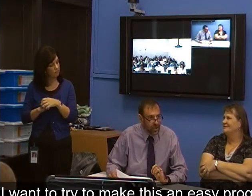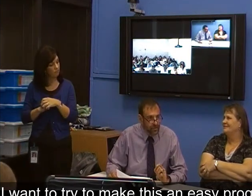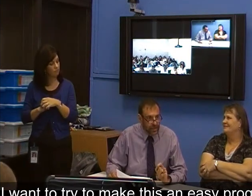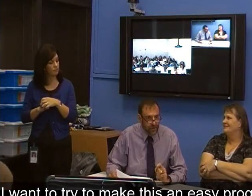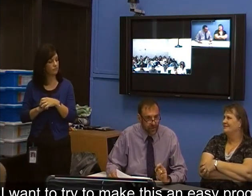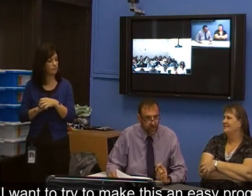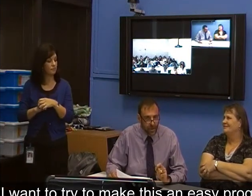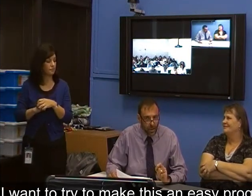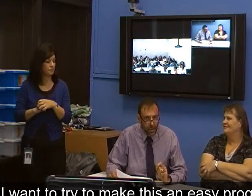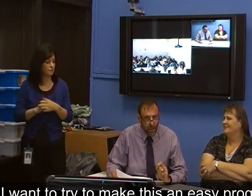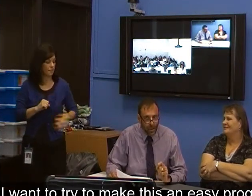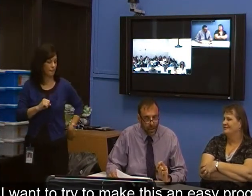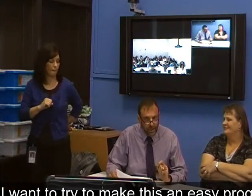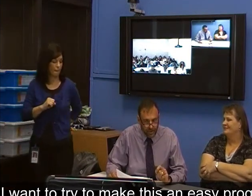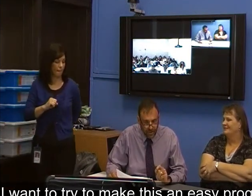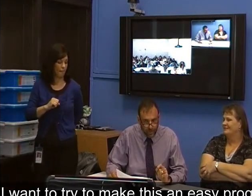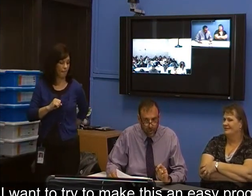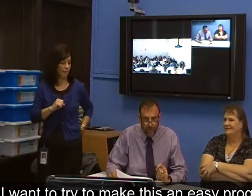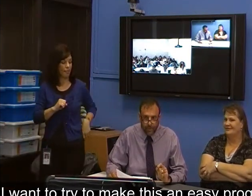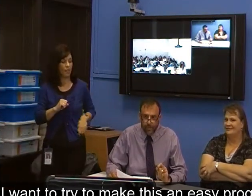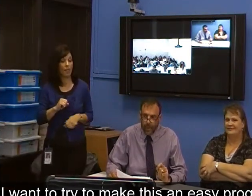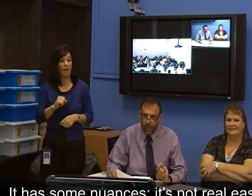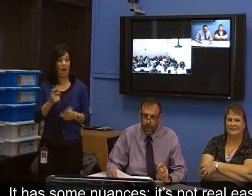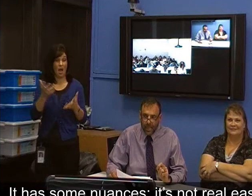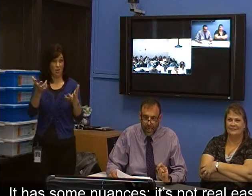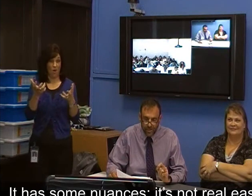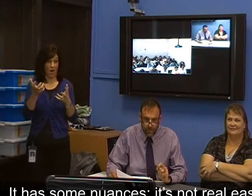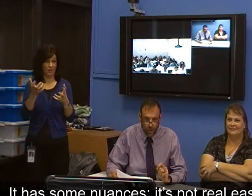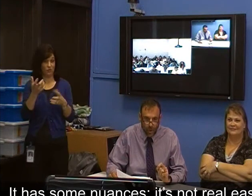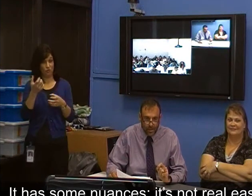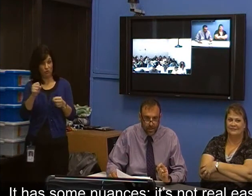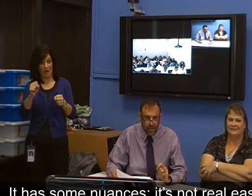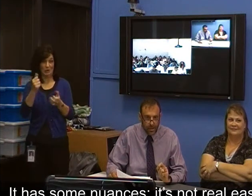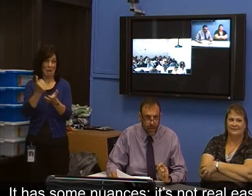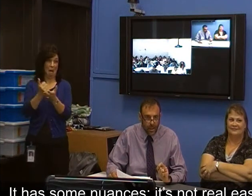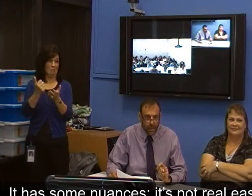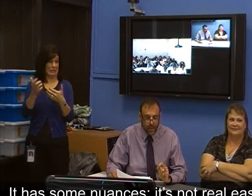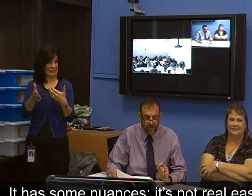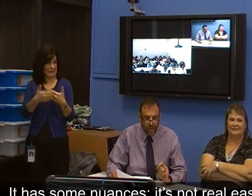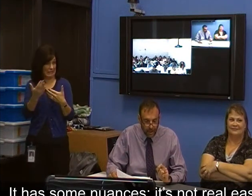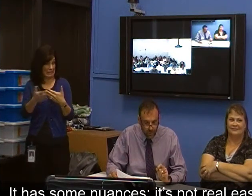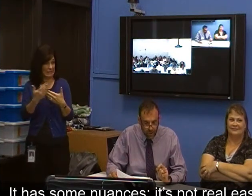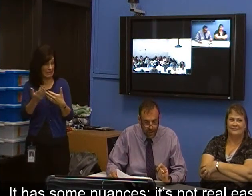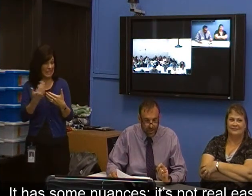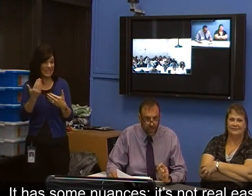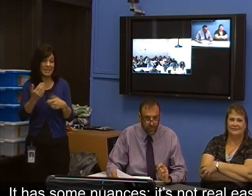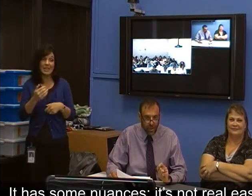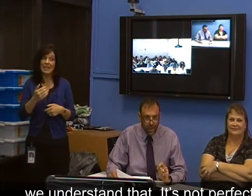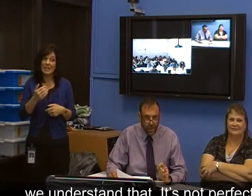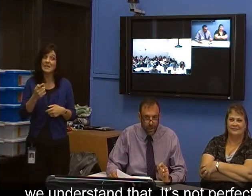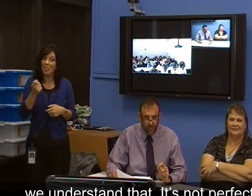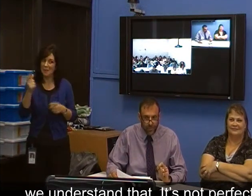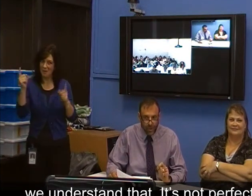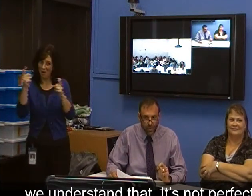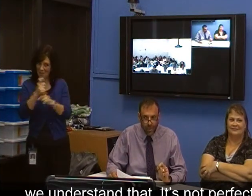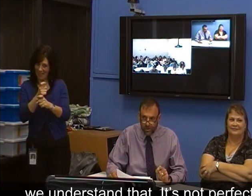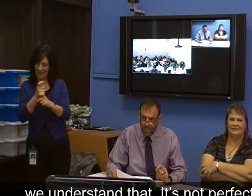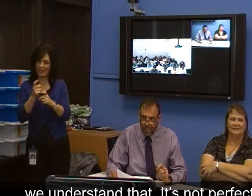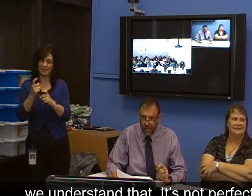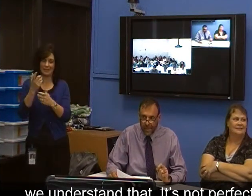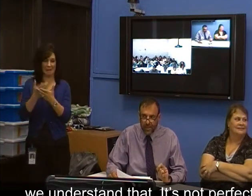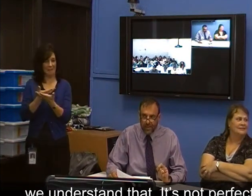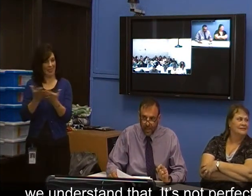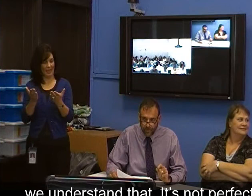I want to try to make this an easy program. It has some nuances. It's not real easy, and